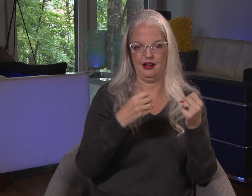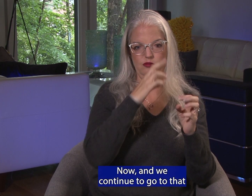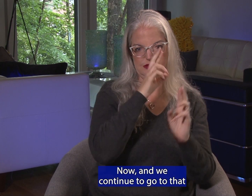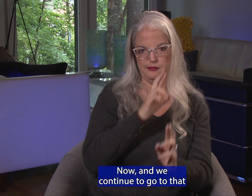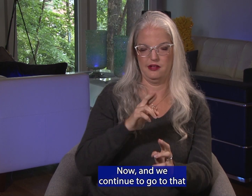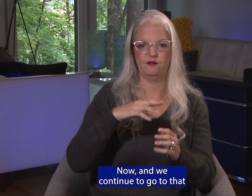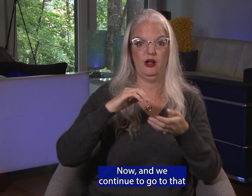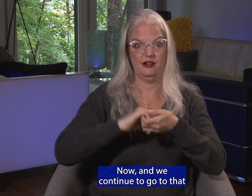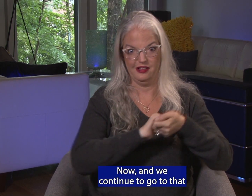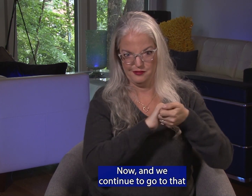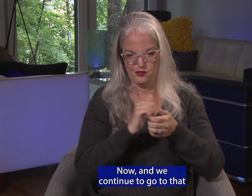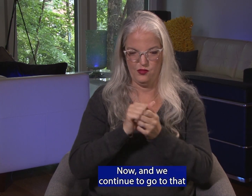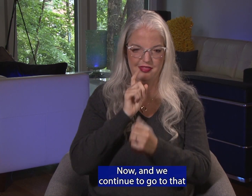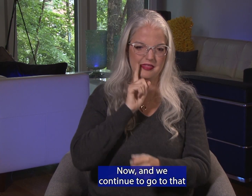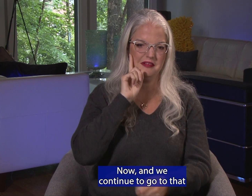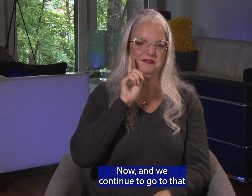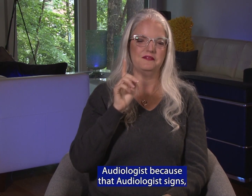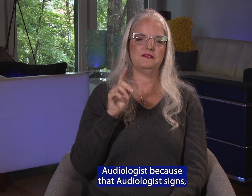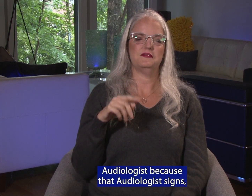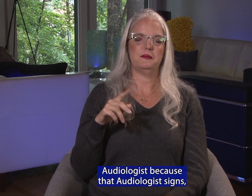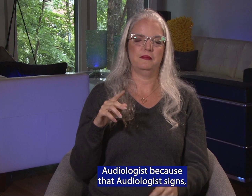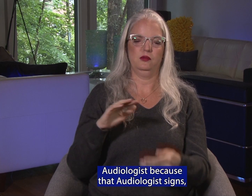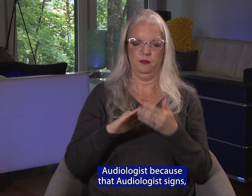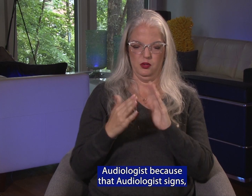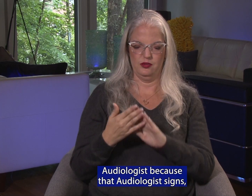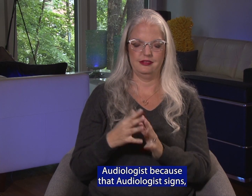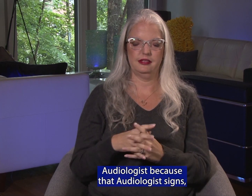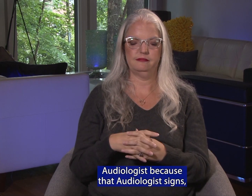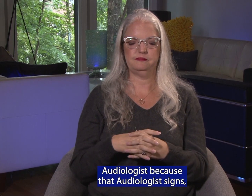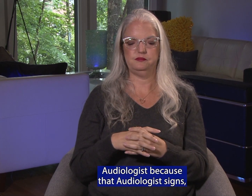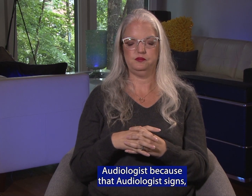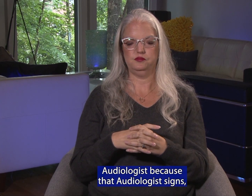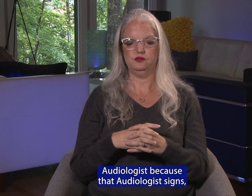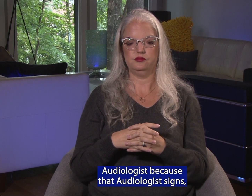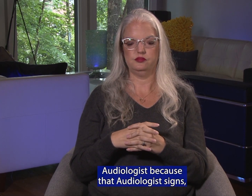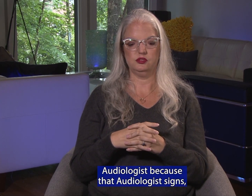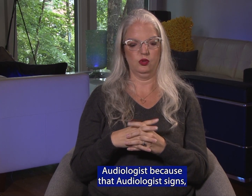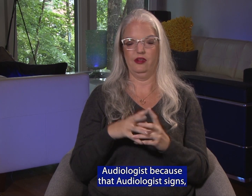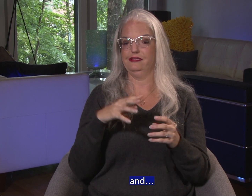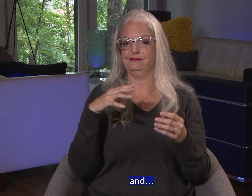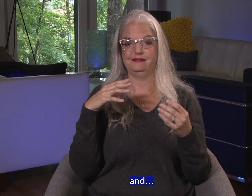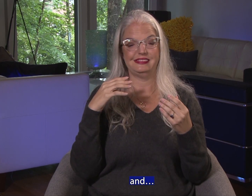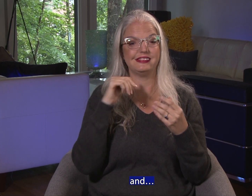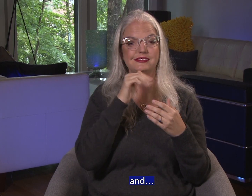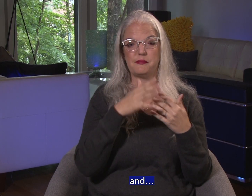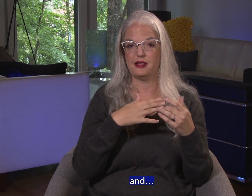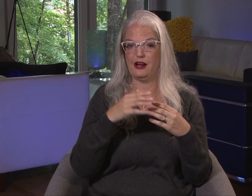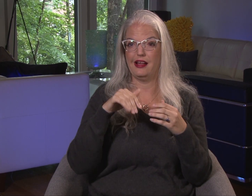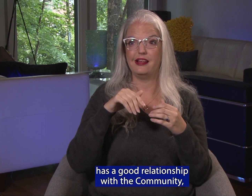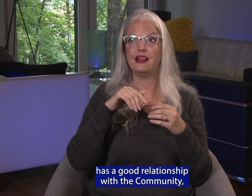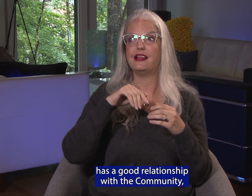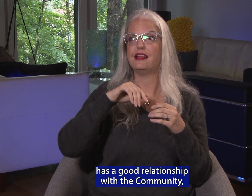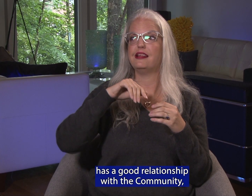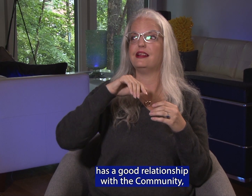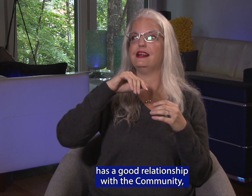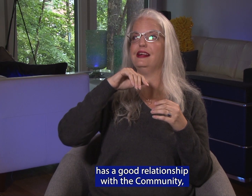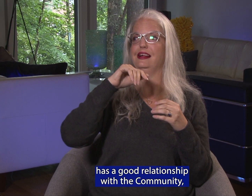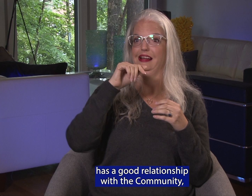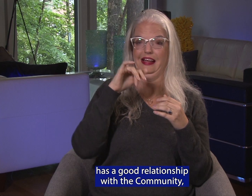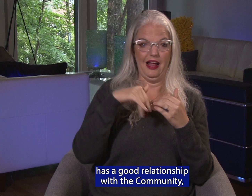Now, and we continue to go to that audiologist because that audiologist signs and has a good relationship with the